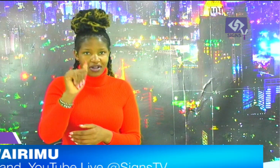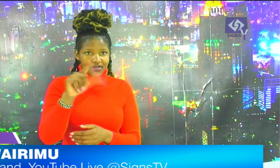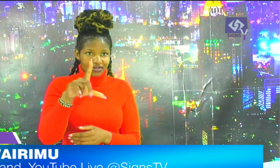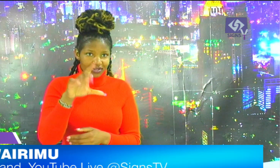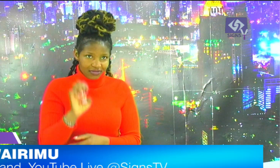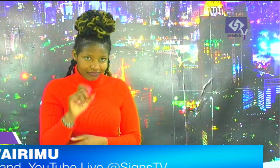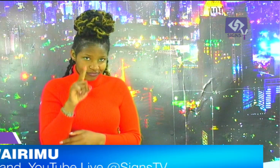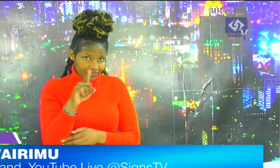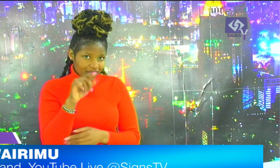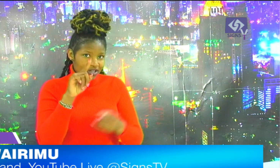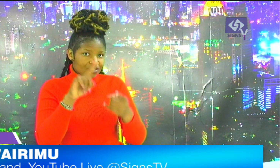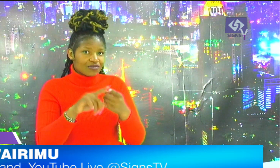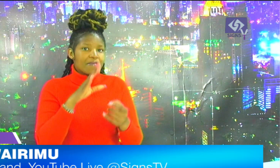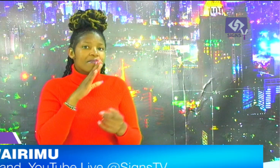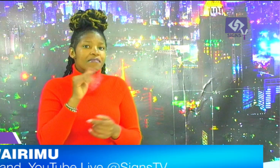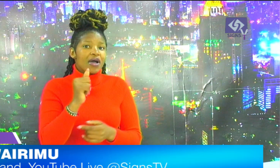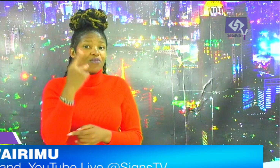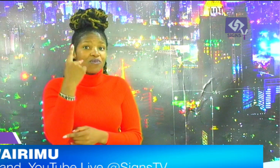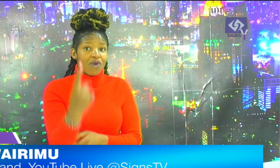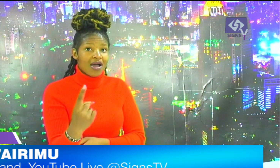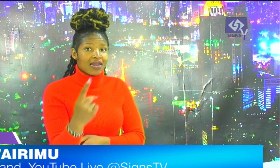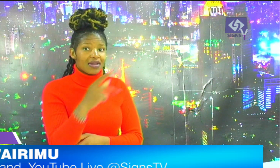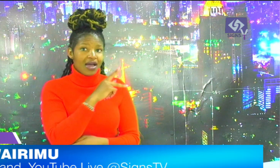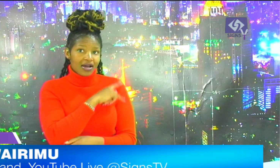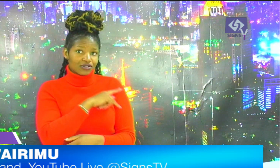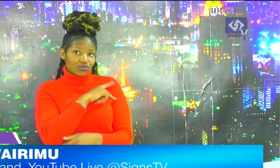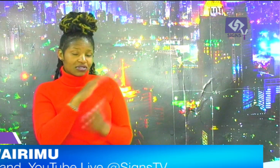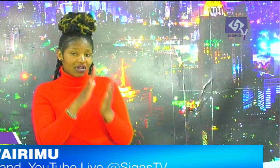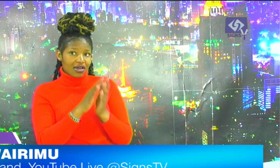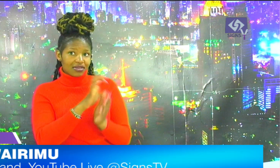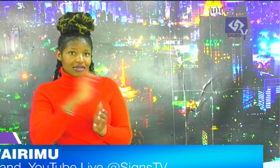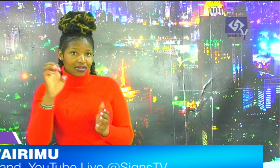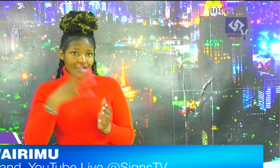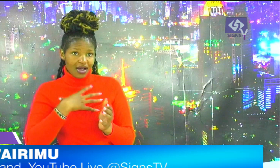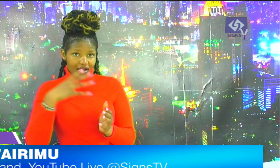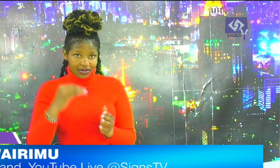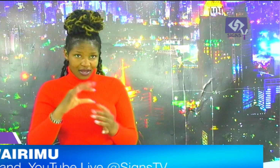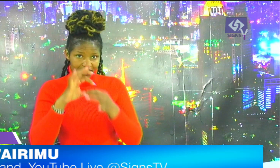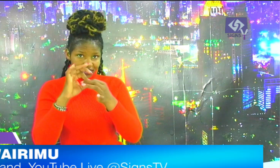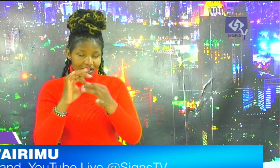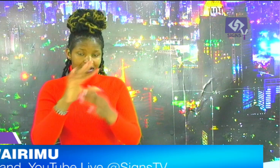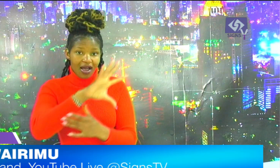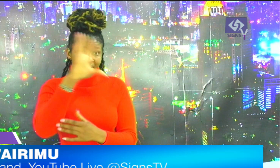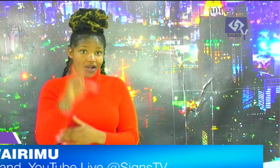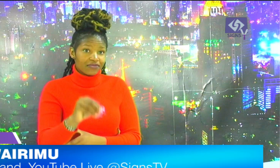of its kind in East and Central Africa.